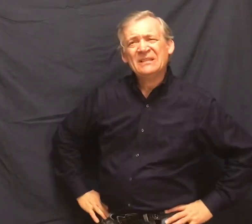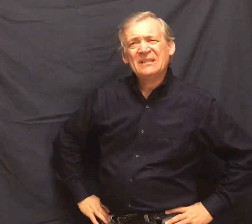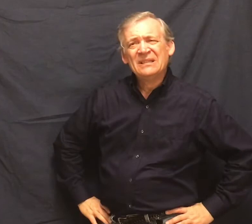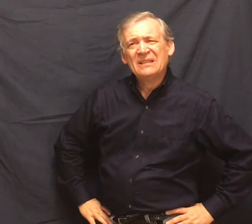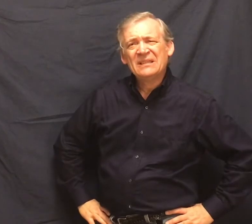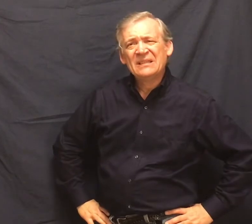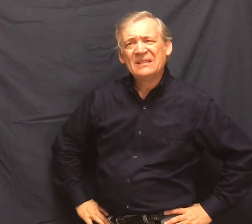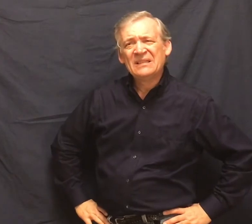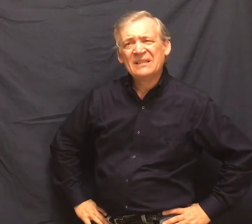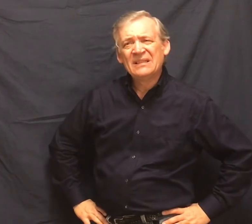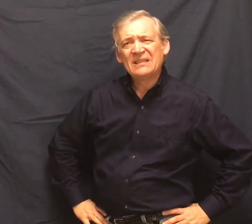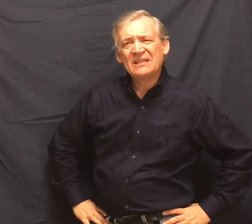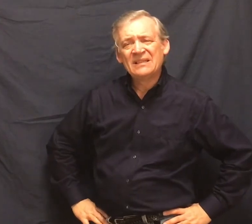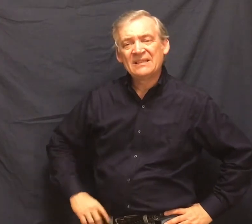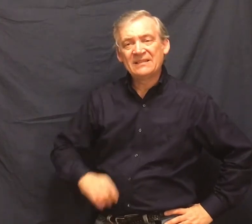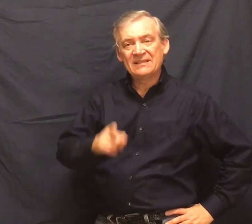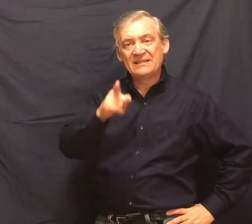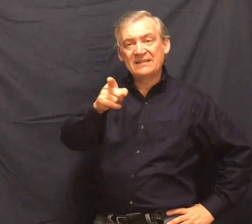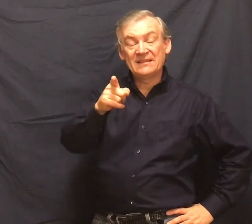Whit closed the magazine impressively.